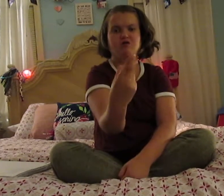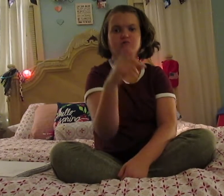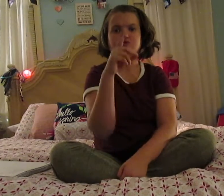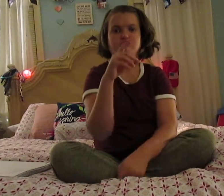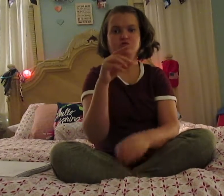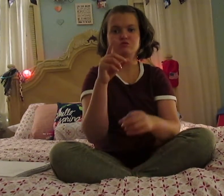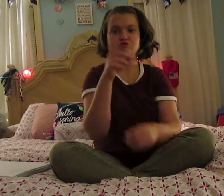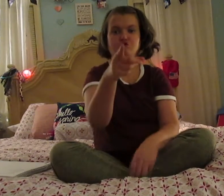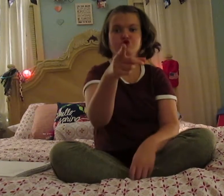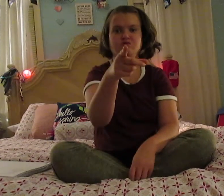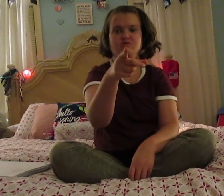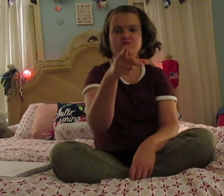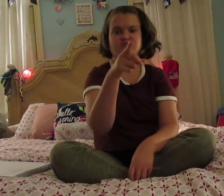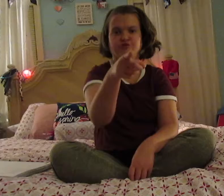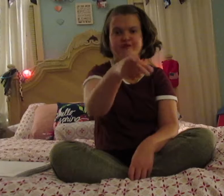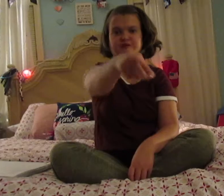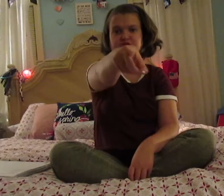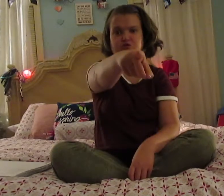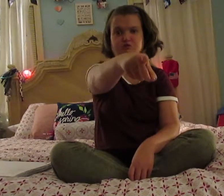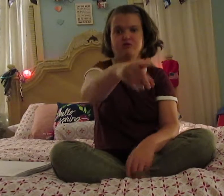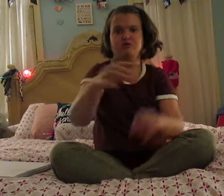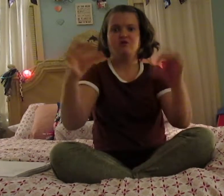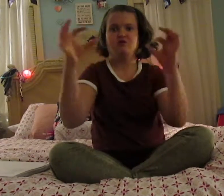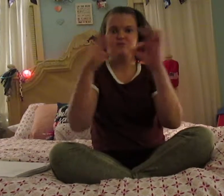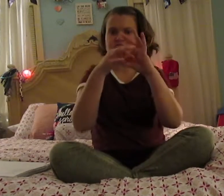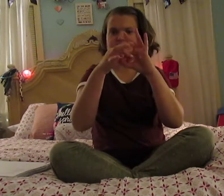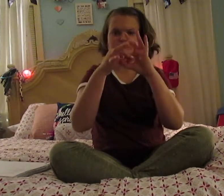you point to you for